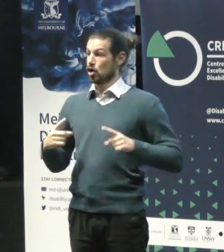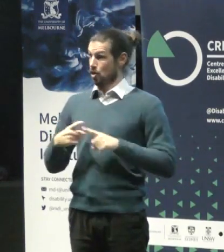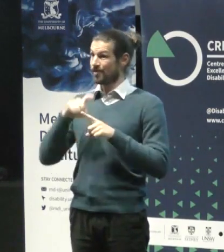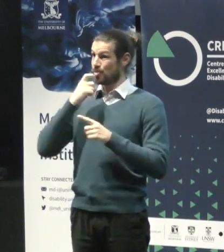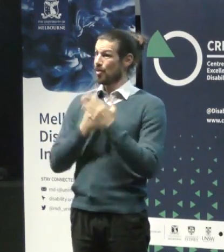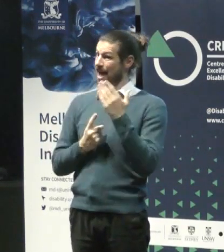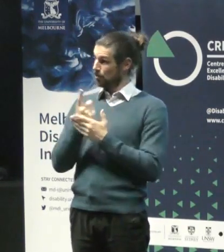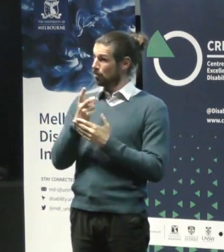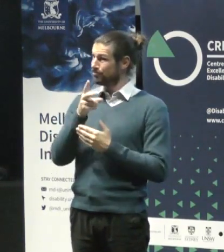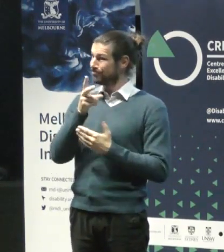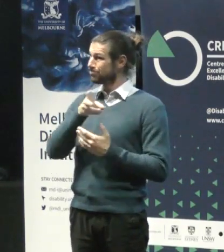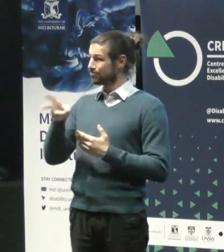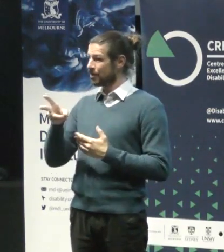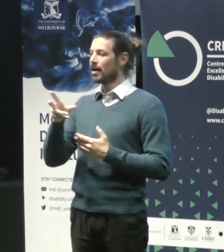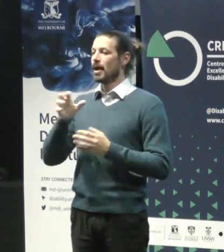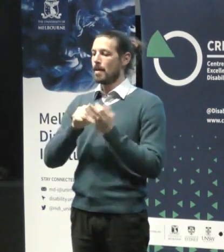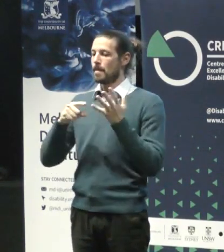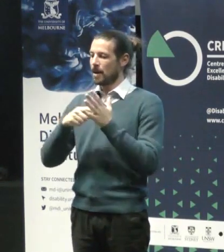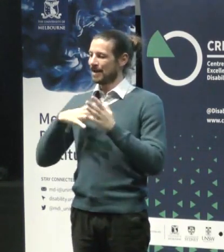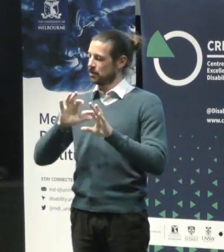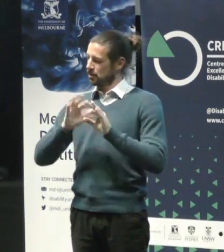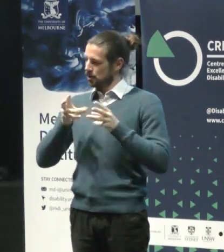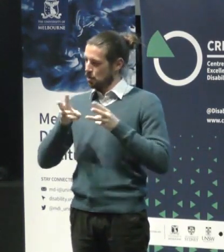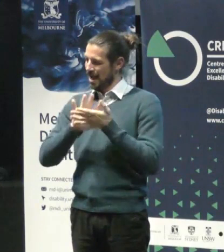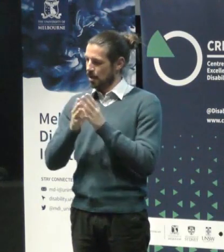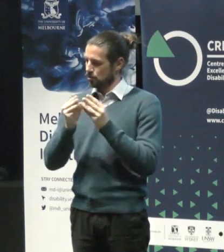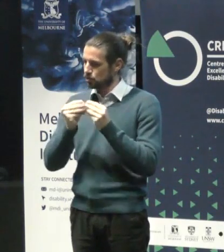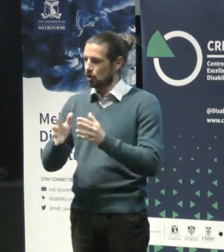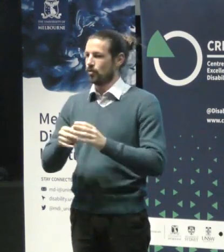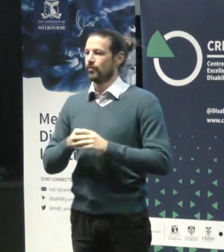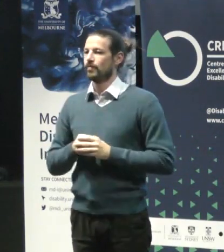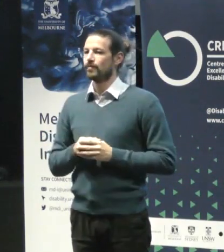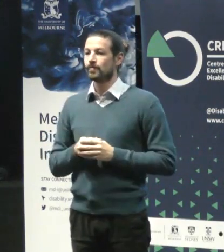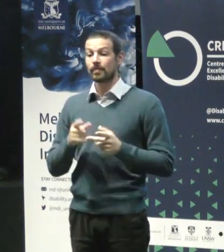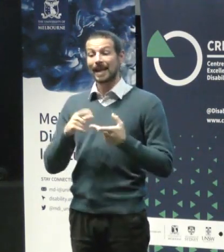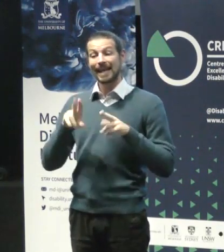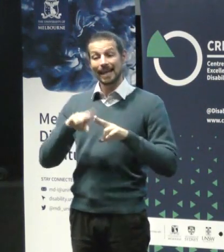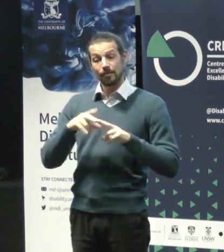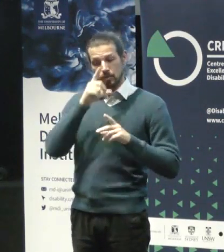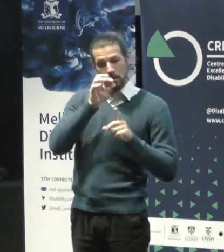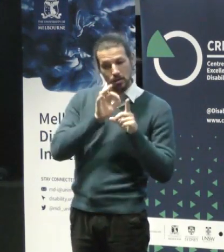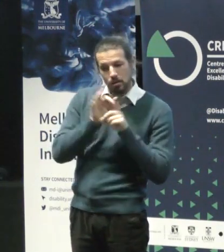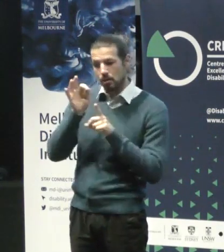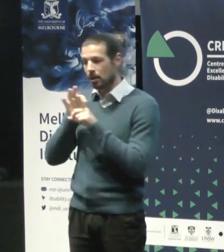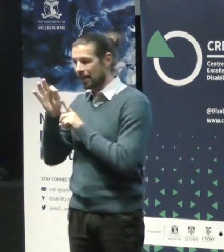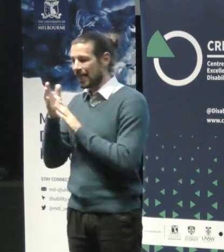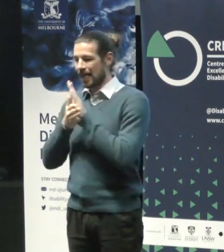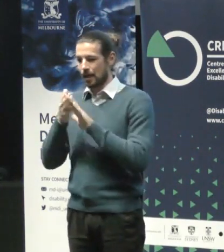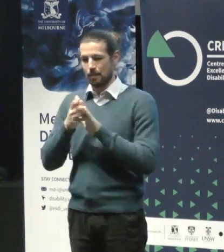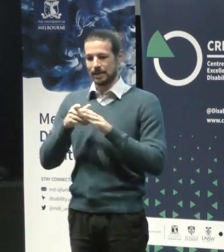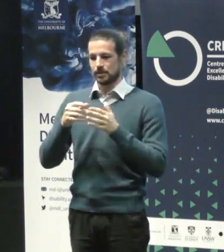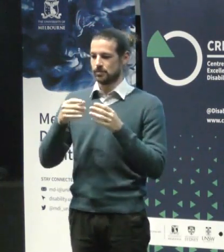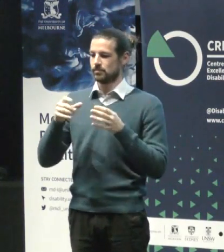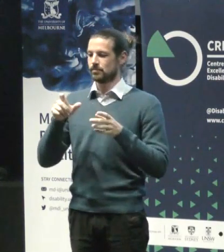ways of resolving it. And if we make it work better, it'll be better for the social care market. There